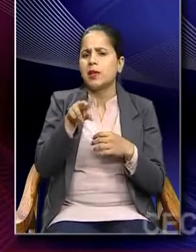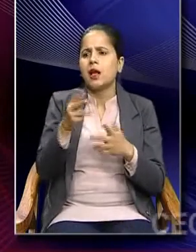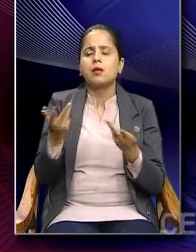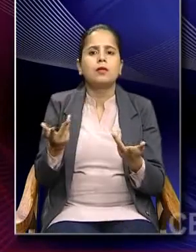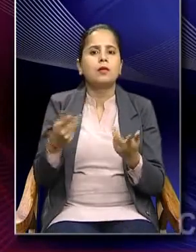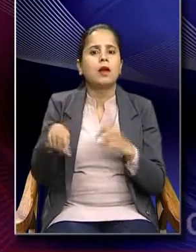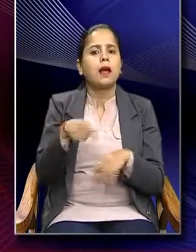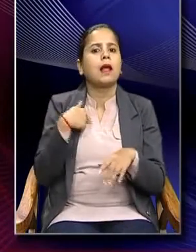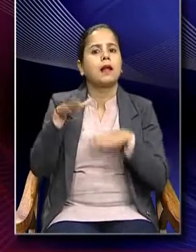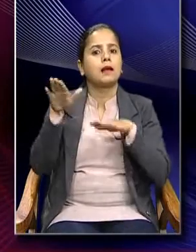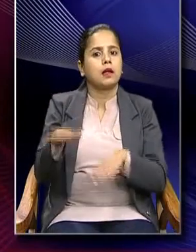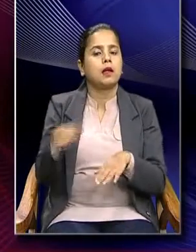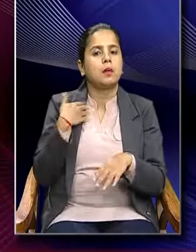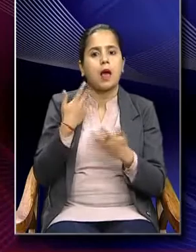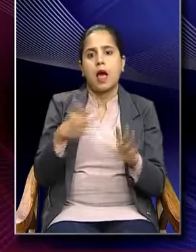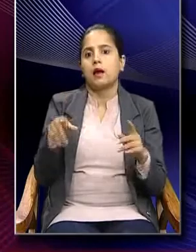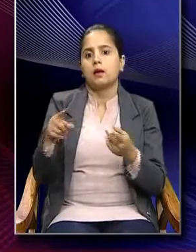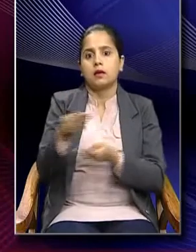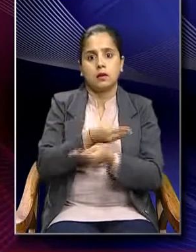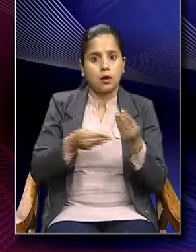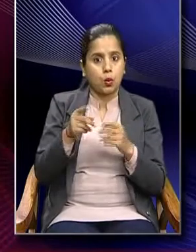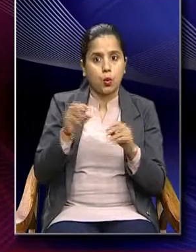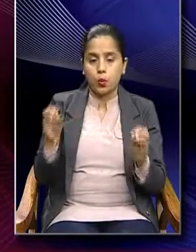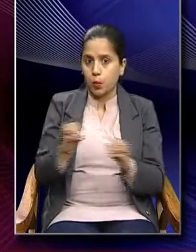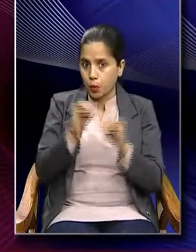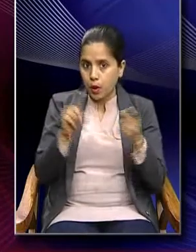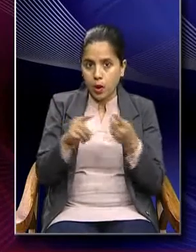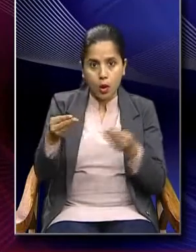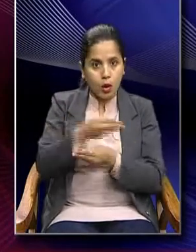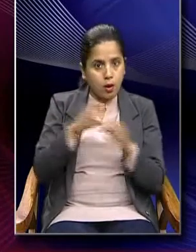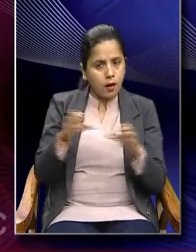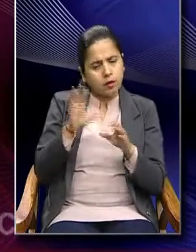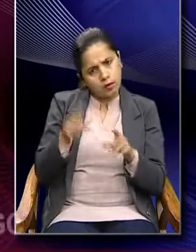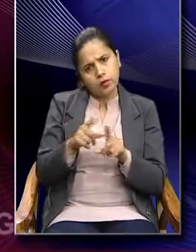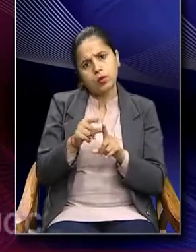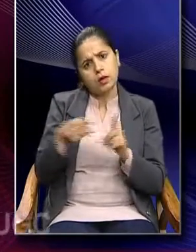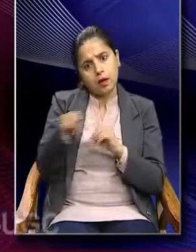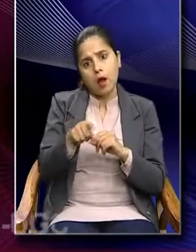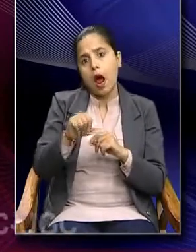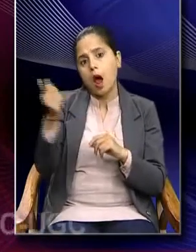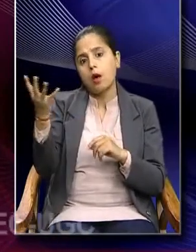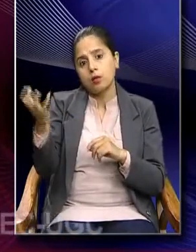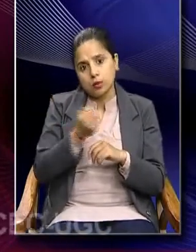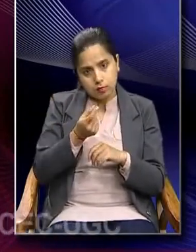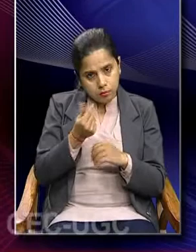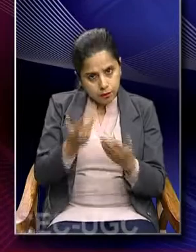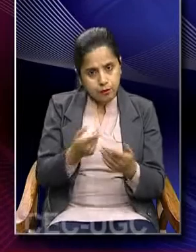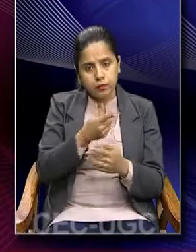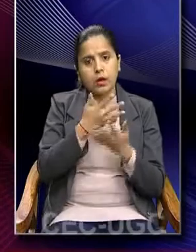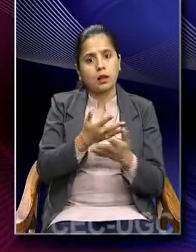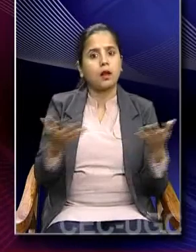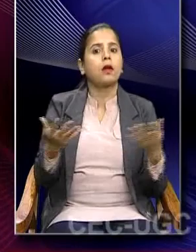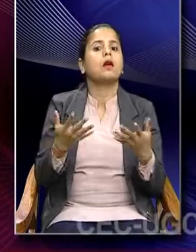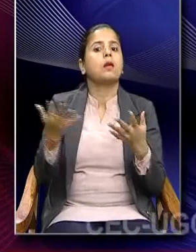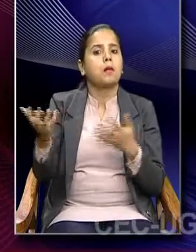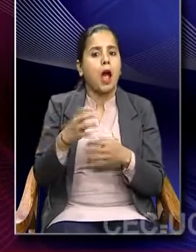in dependent states there were no economic activities at all. They get the money from outside, they get the goods, manufactured